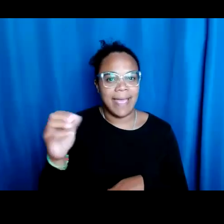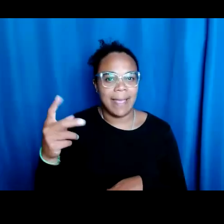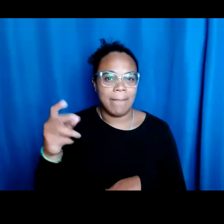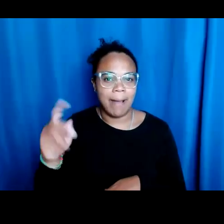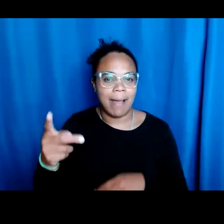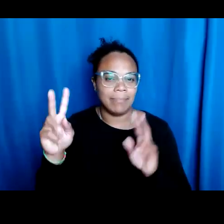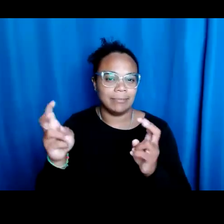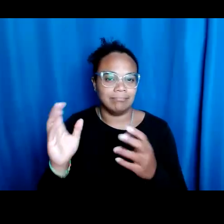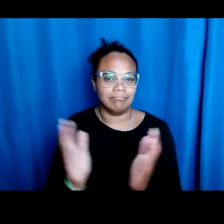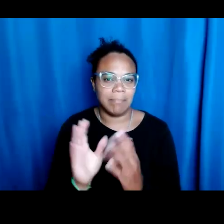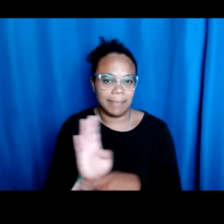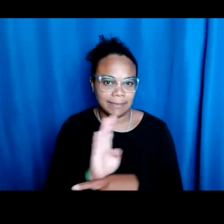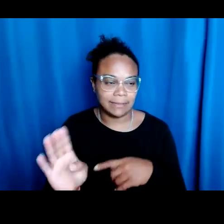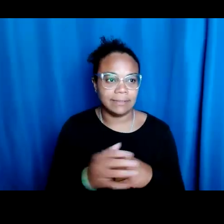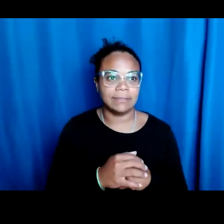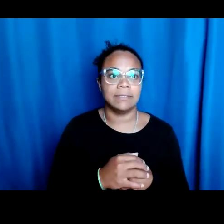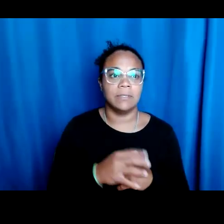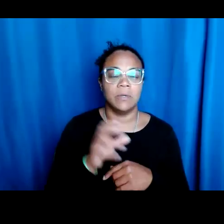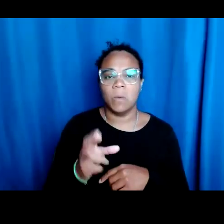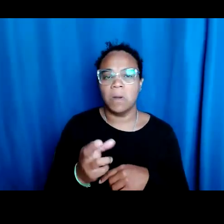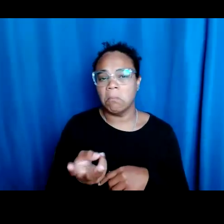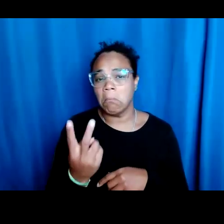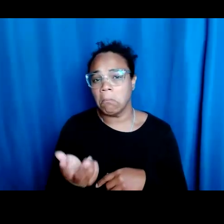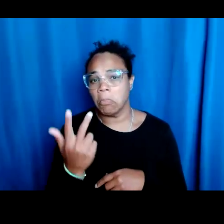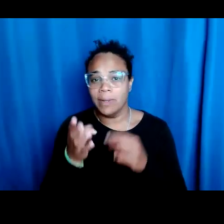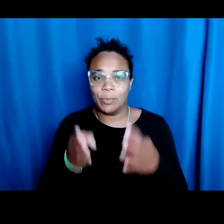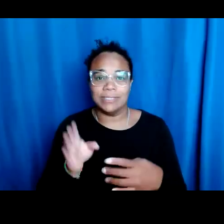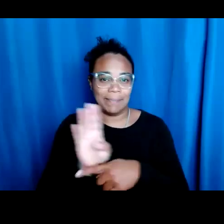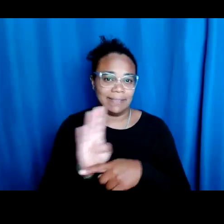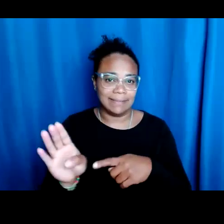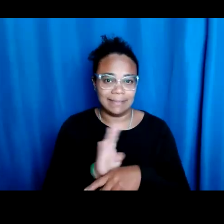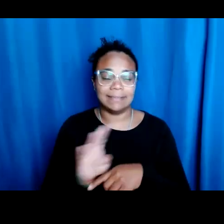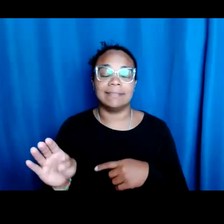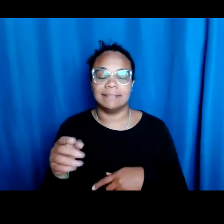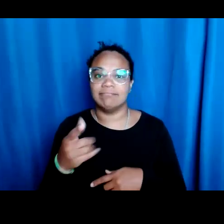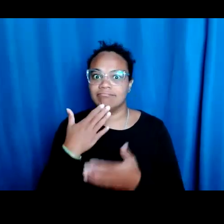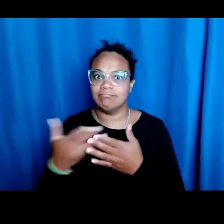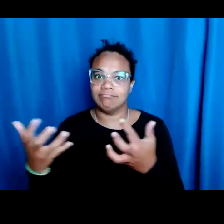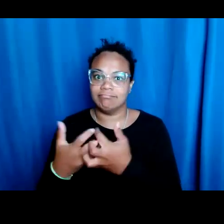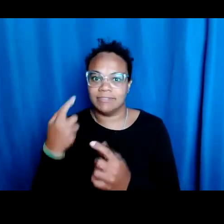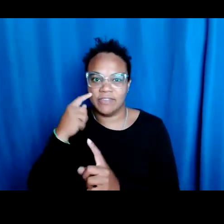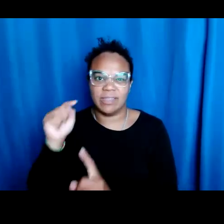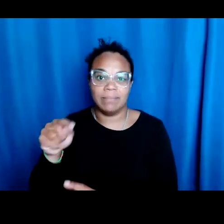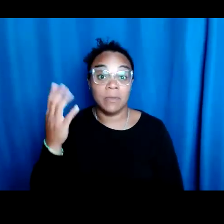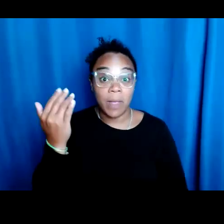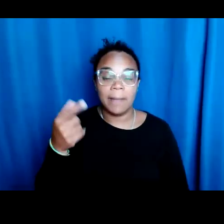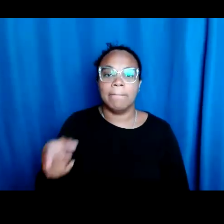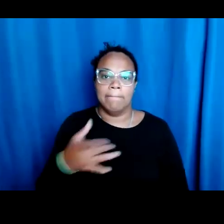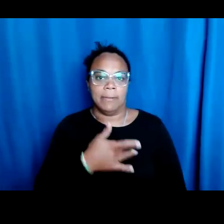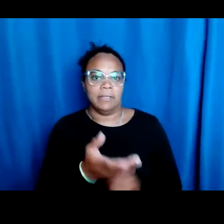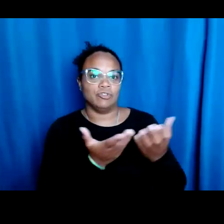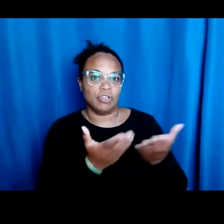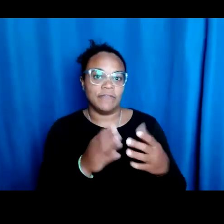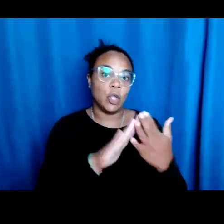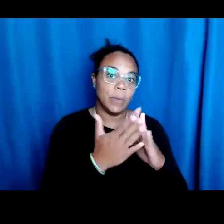businesses. The reason I say that, because typically they serve community businesses, small